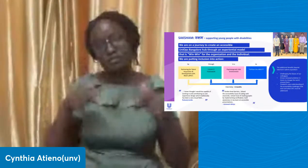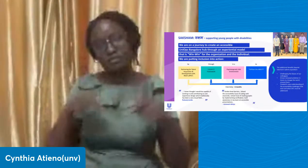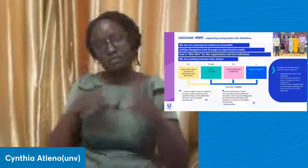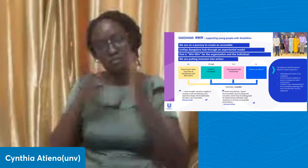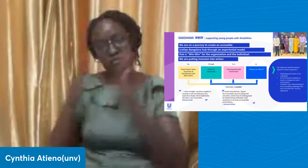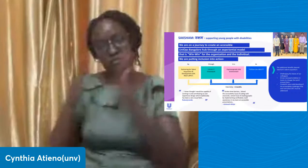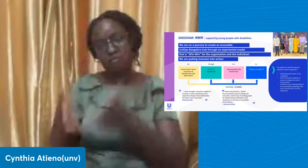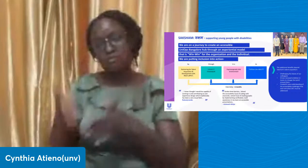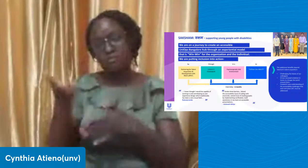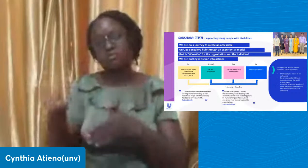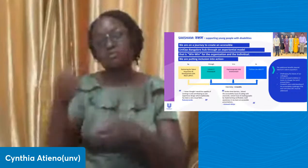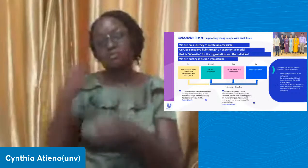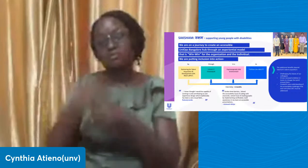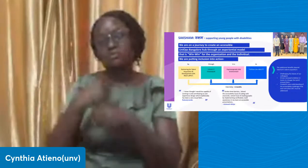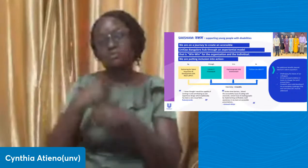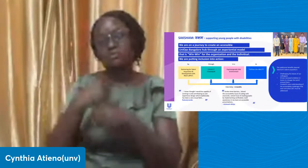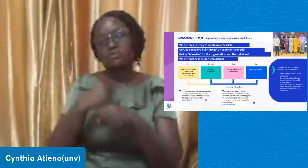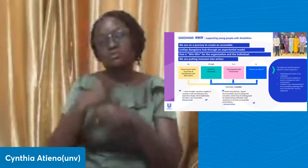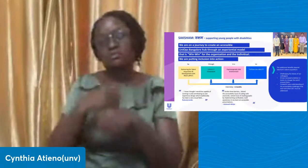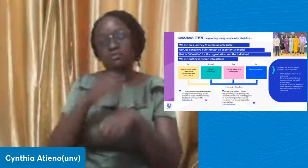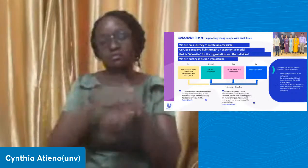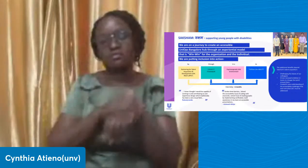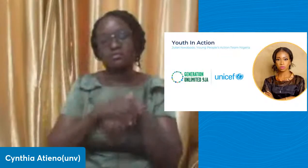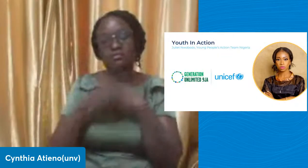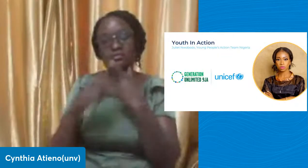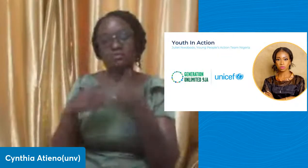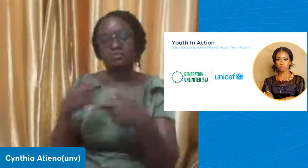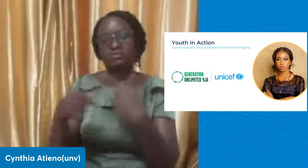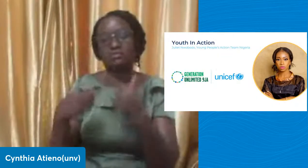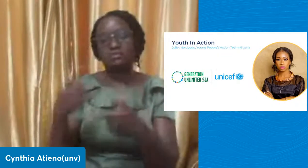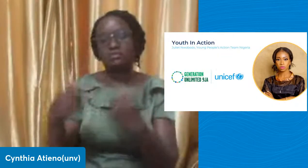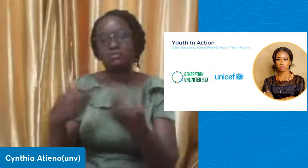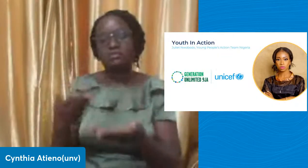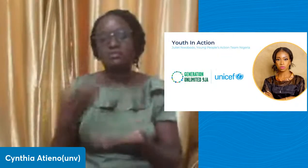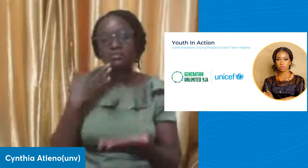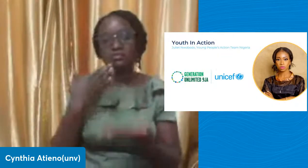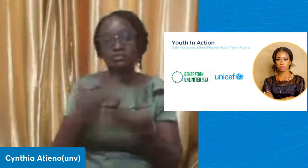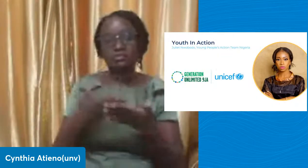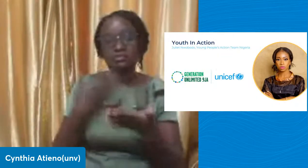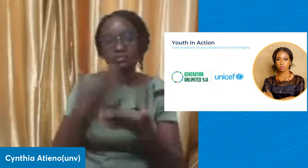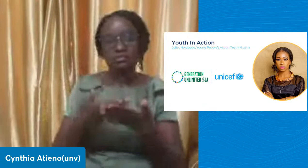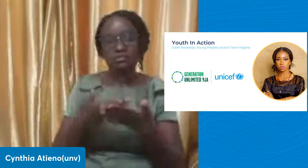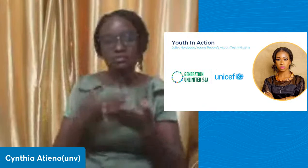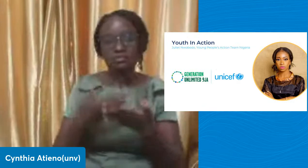that, I want to hand over to the next speaker, and I'm looking forward to the Q&A.